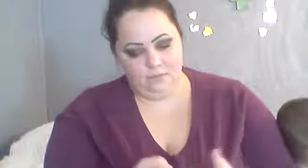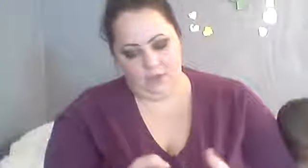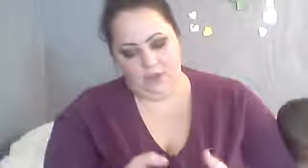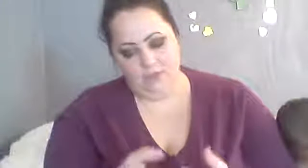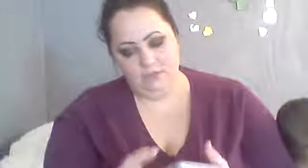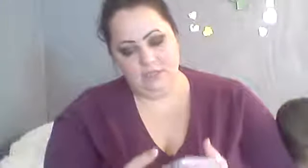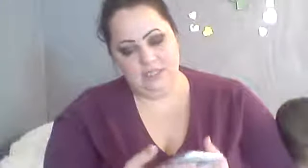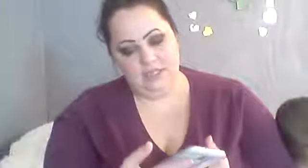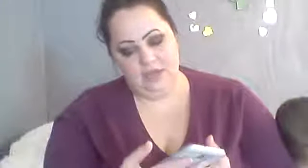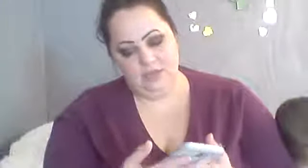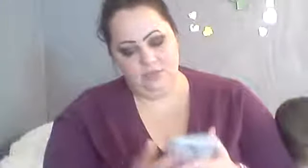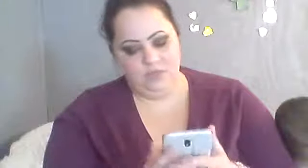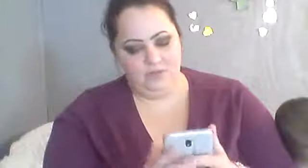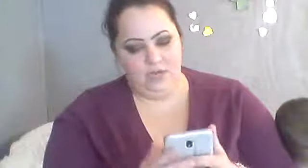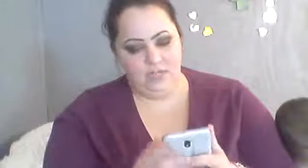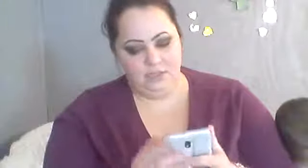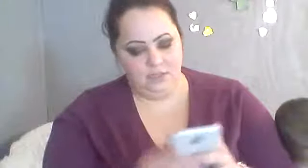Okay, so let's see how this works for us.